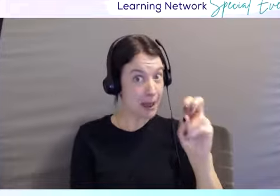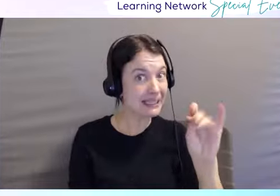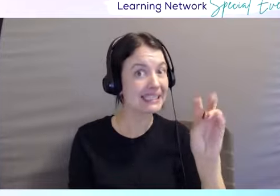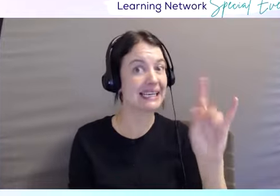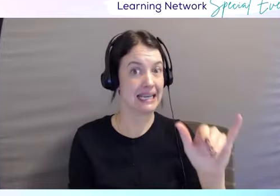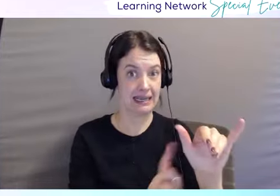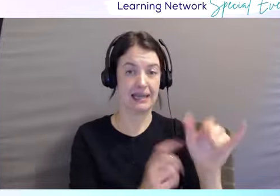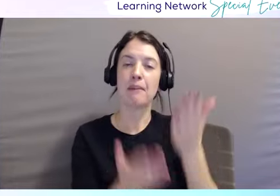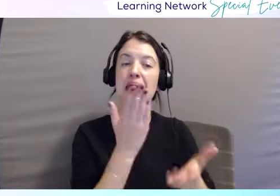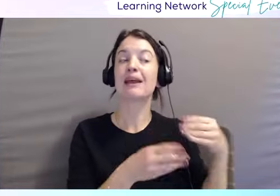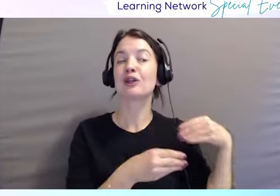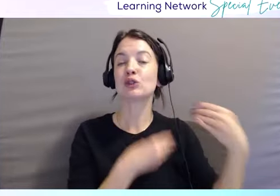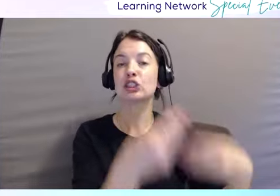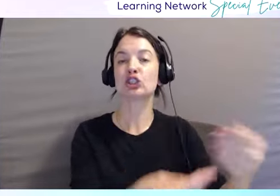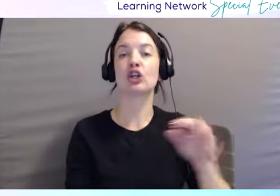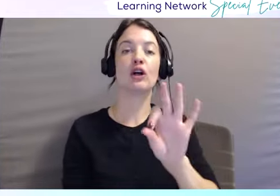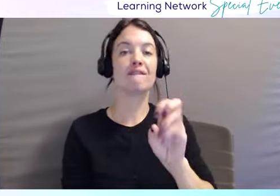traditional femininities may also,